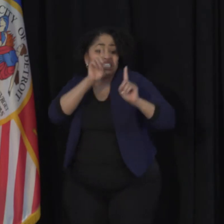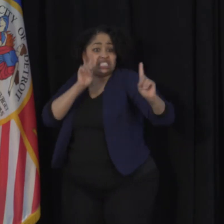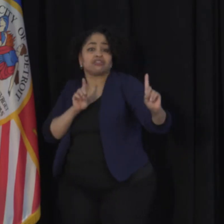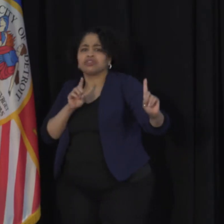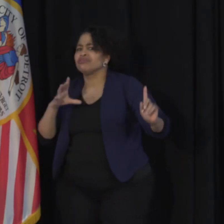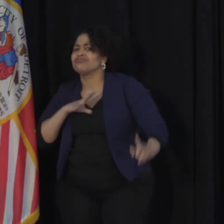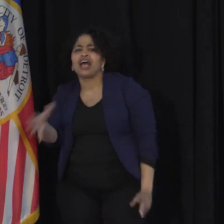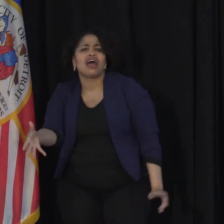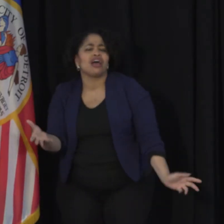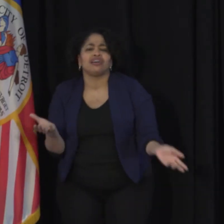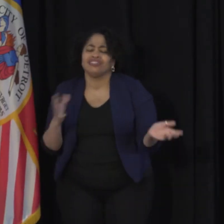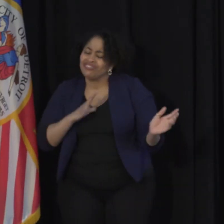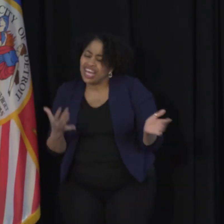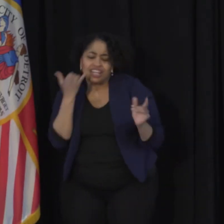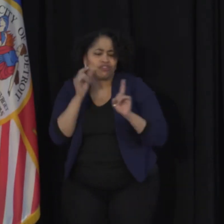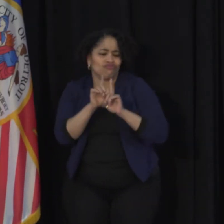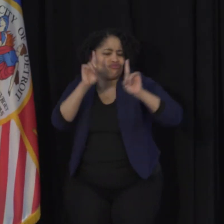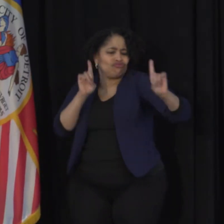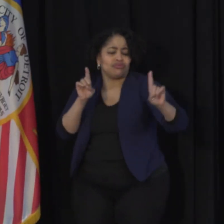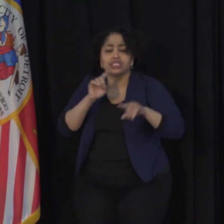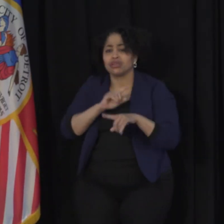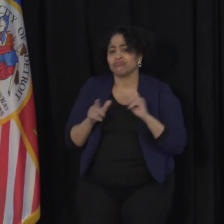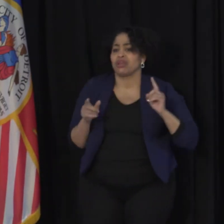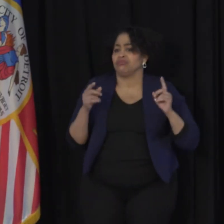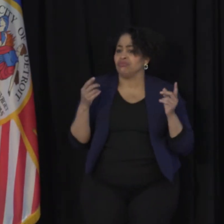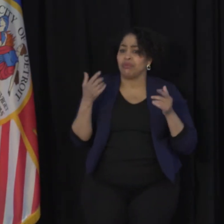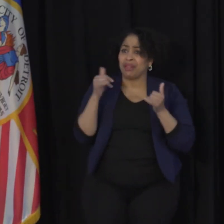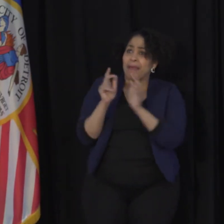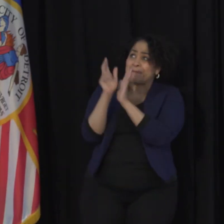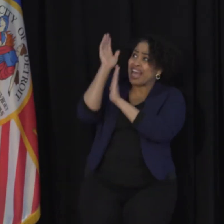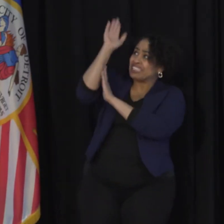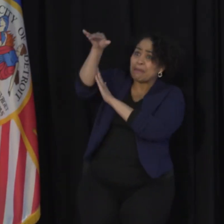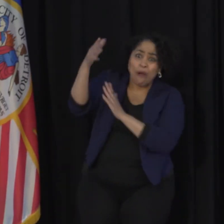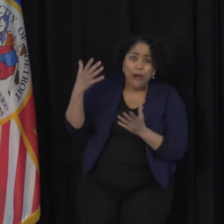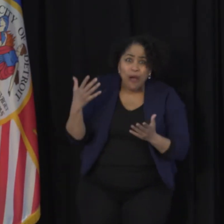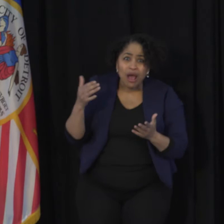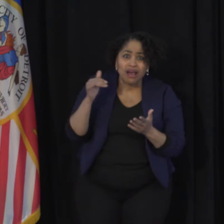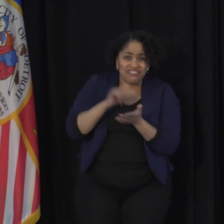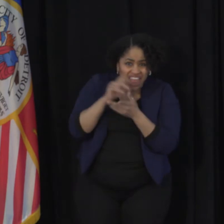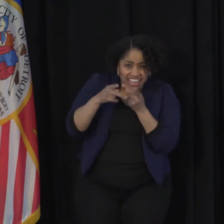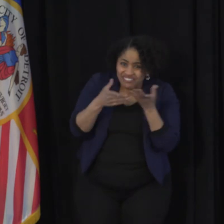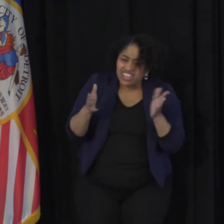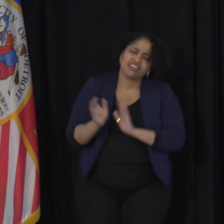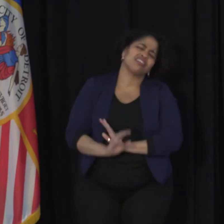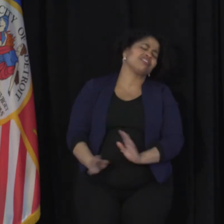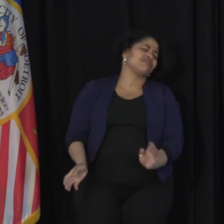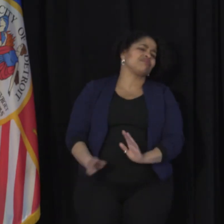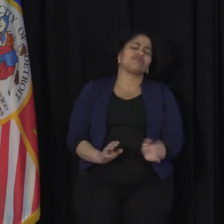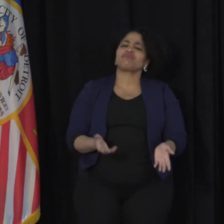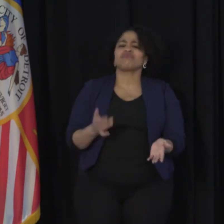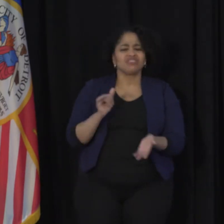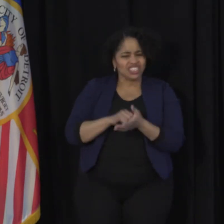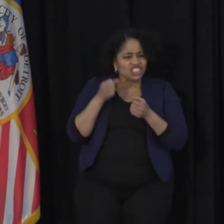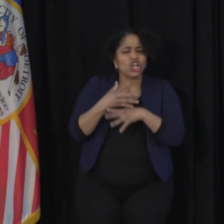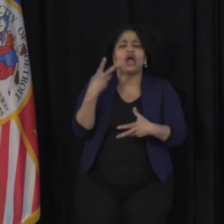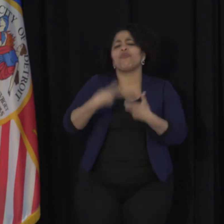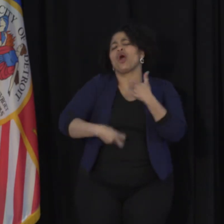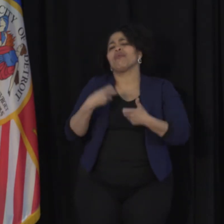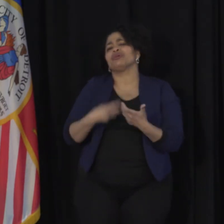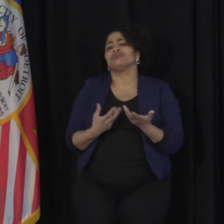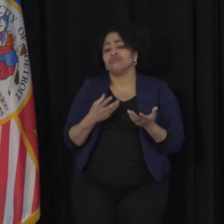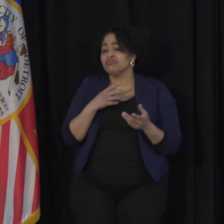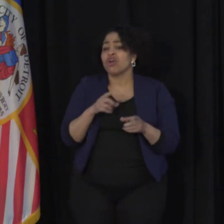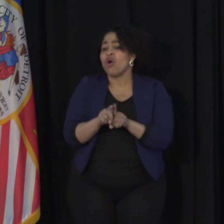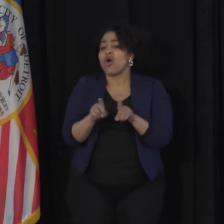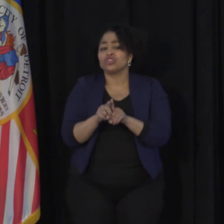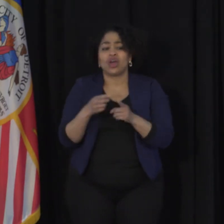but parks and playing basketball and things like that is problematic. In addition